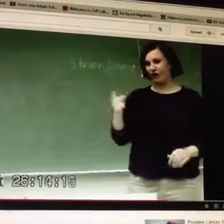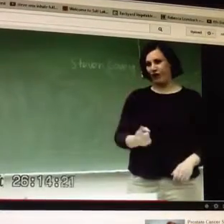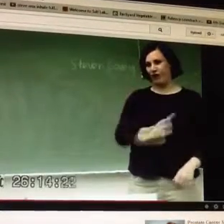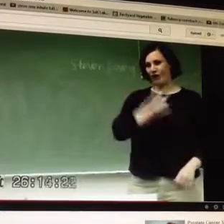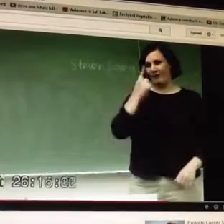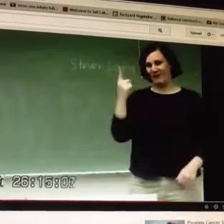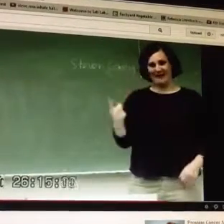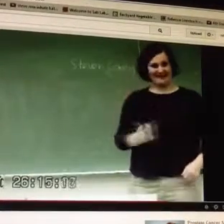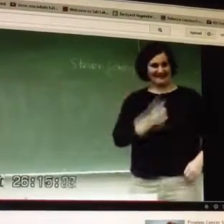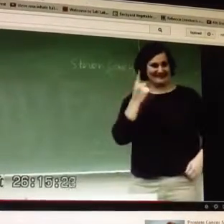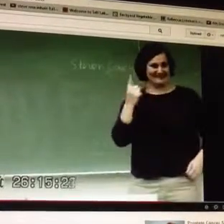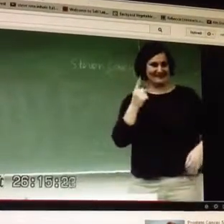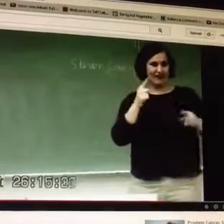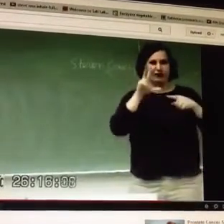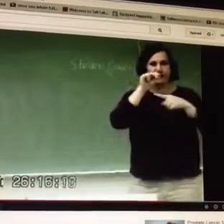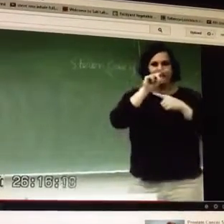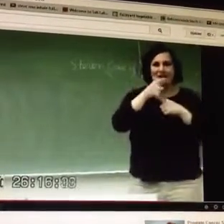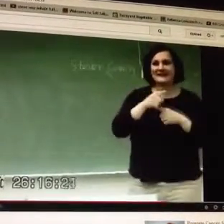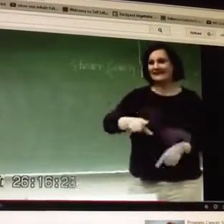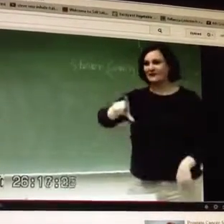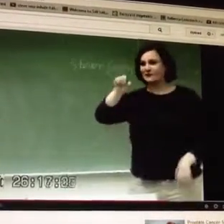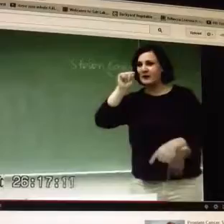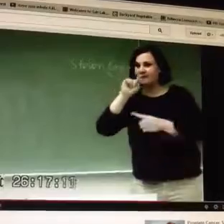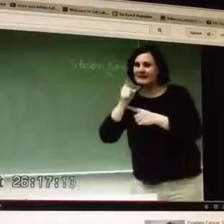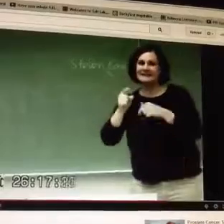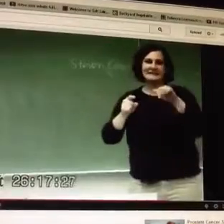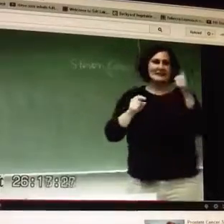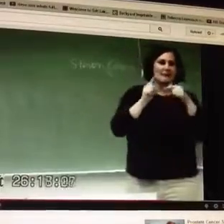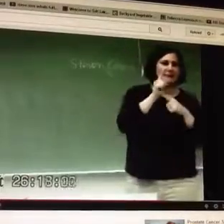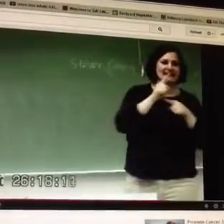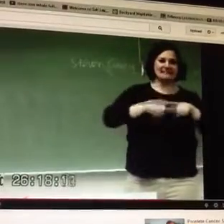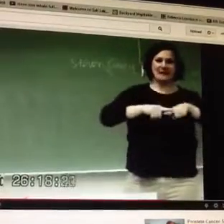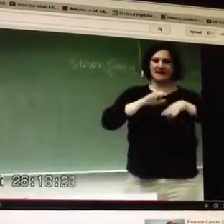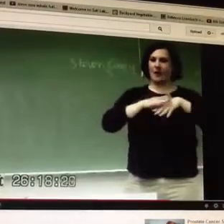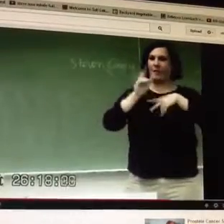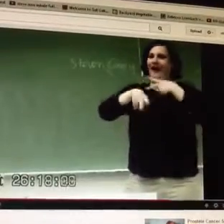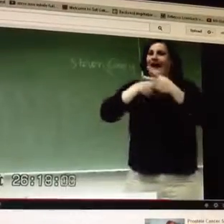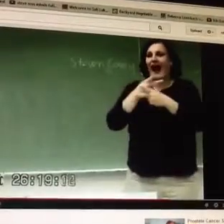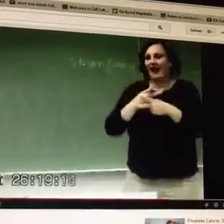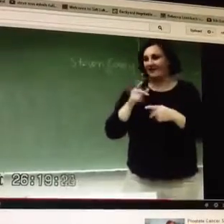So I have a reminder alarm that I always use that, a certain amount of time